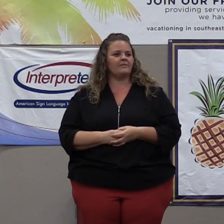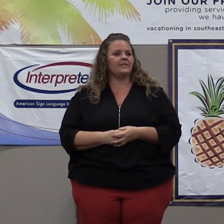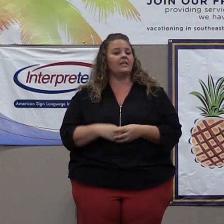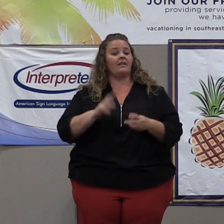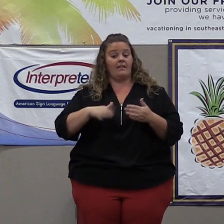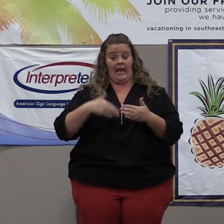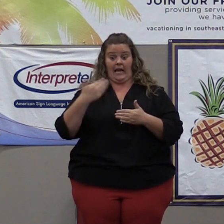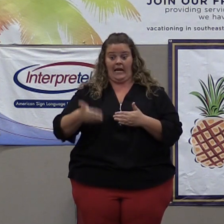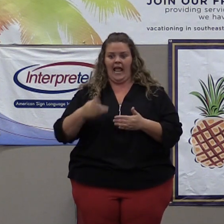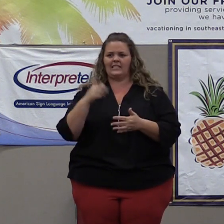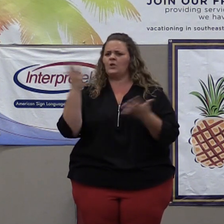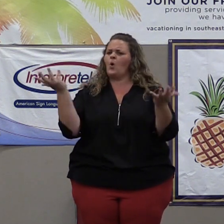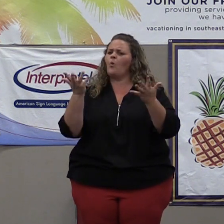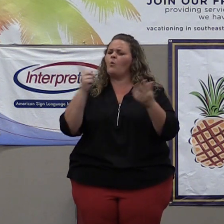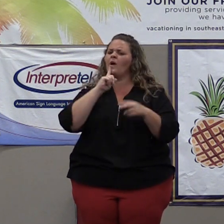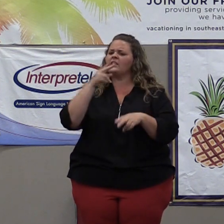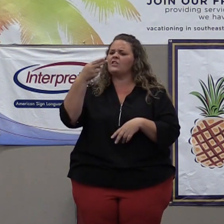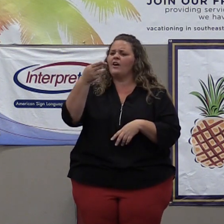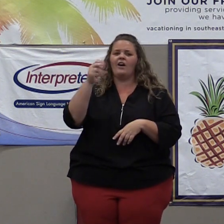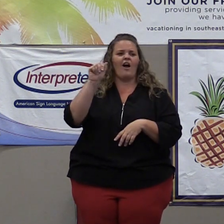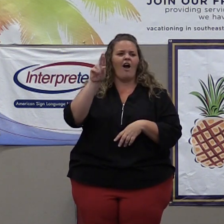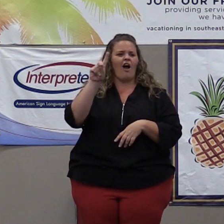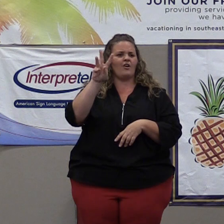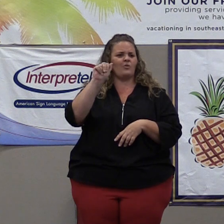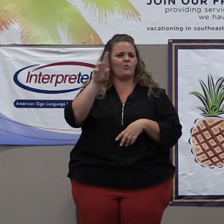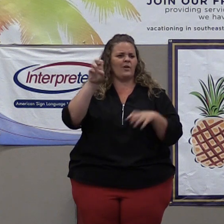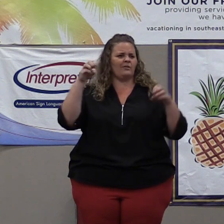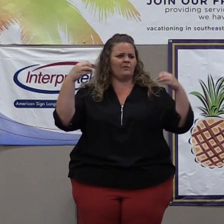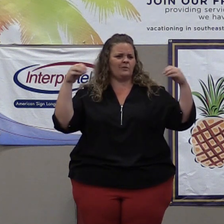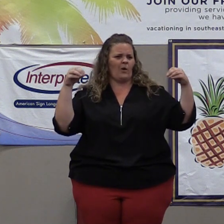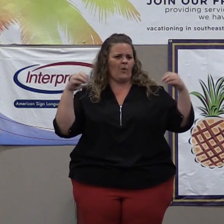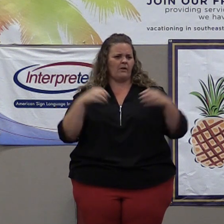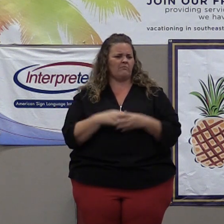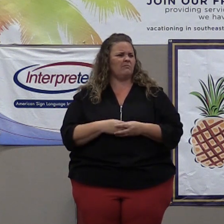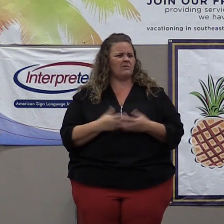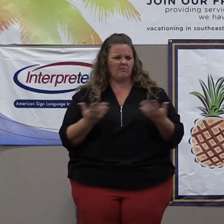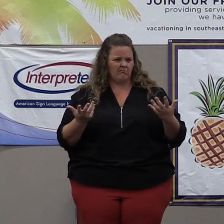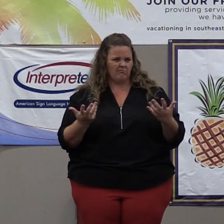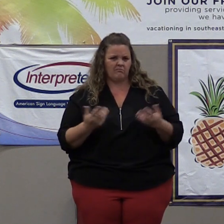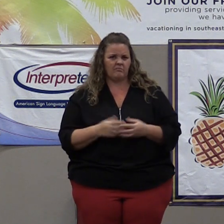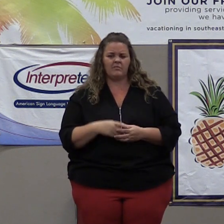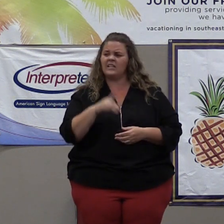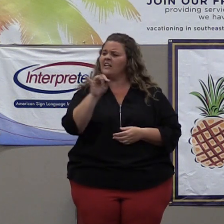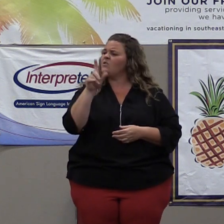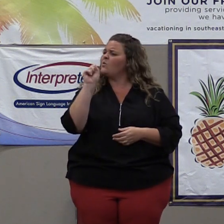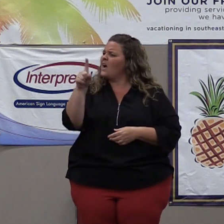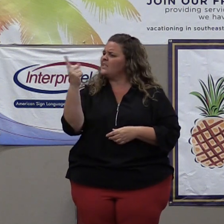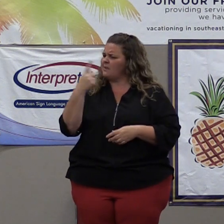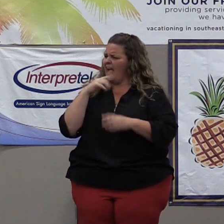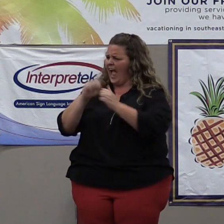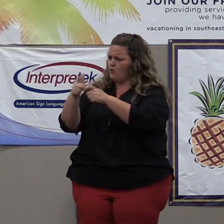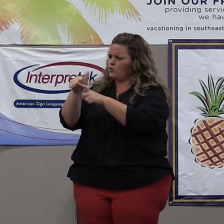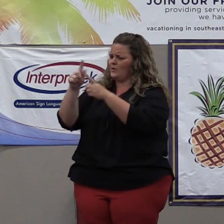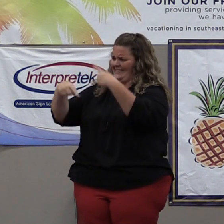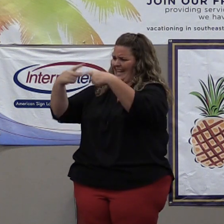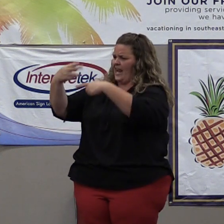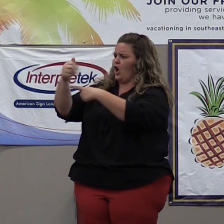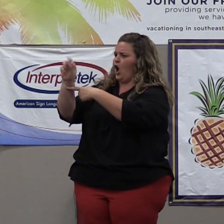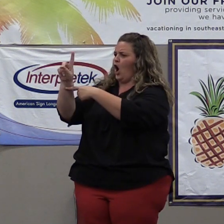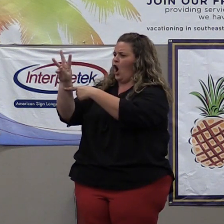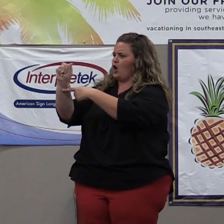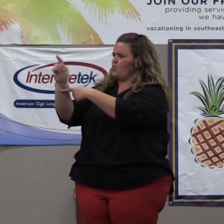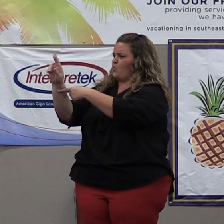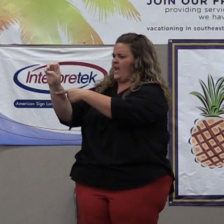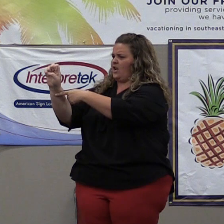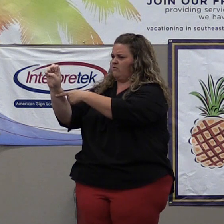The next one's called, What is a Hardware Store? And that is, if you ask somebody, how do you sign hardware store, you get 50